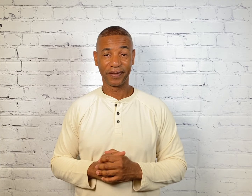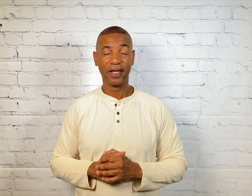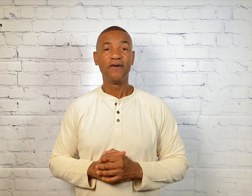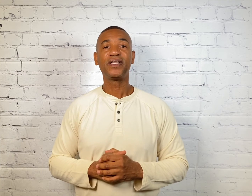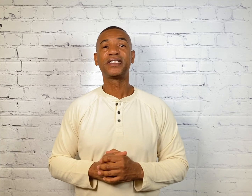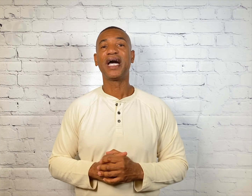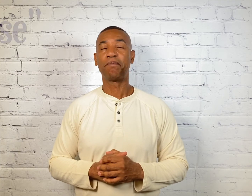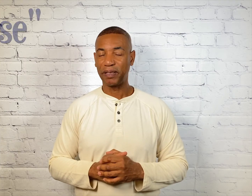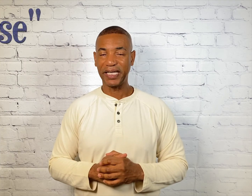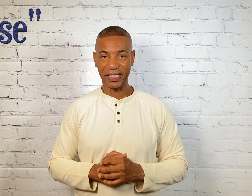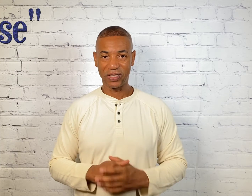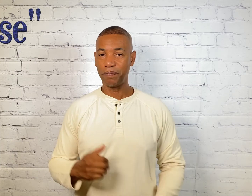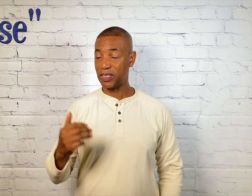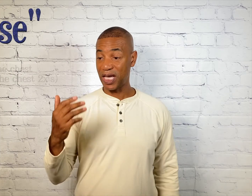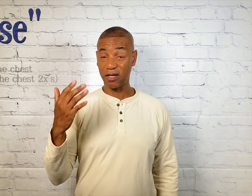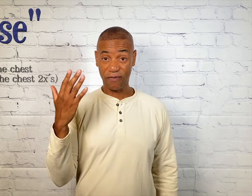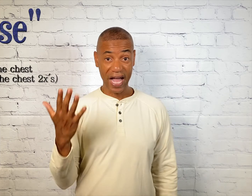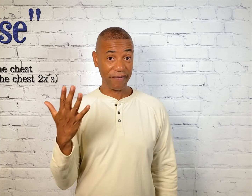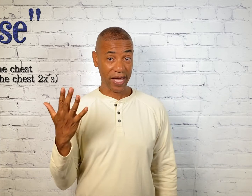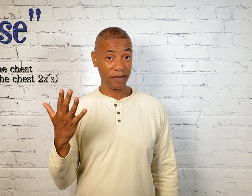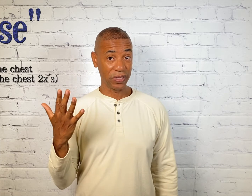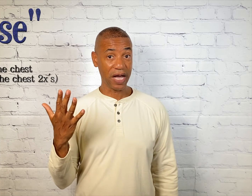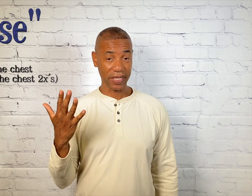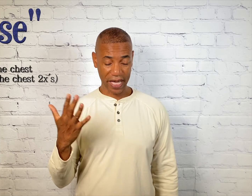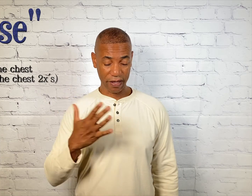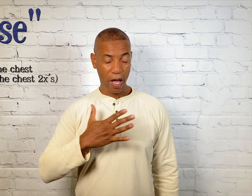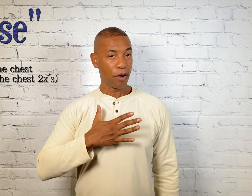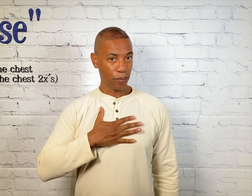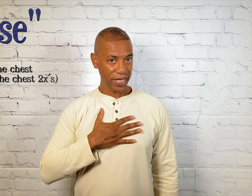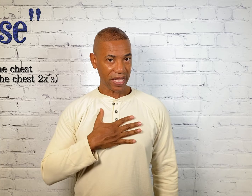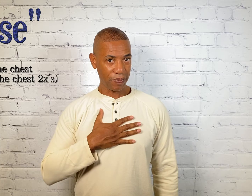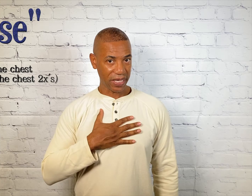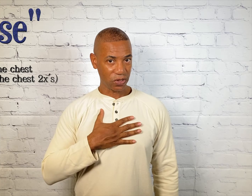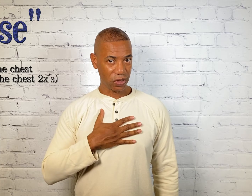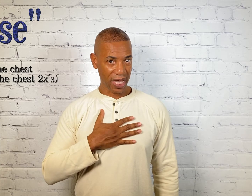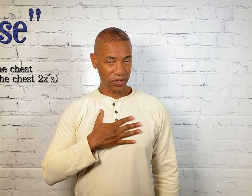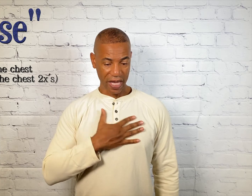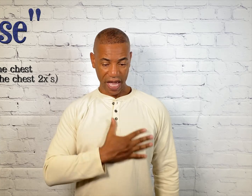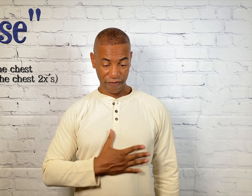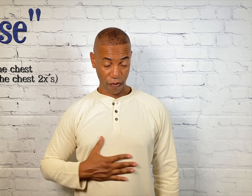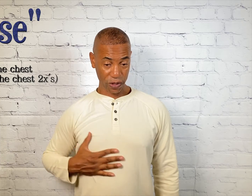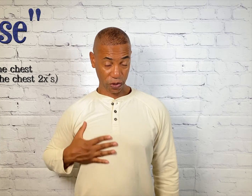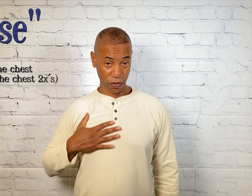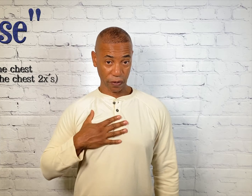For the sign please, simply take your 5 hand of the dominant hand, bring that up against the chest, and form a circle.